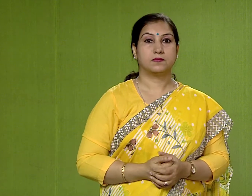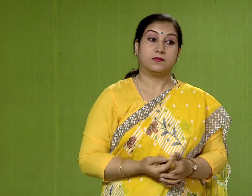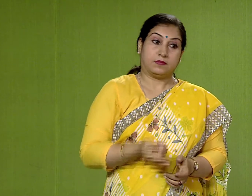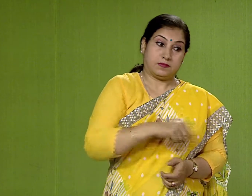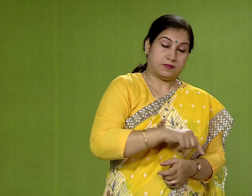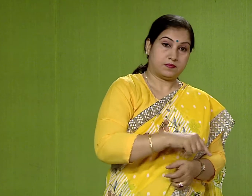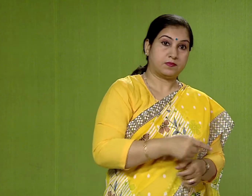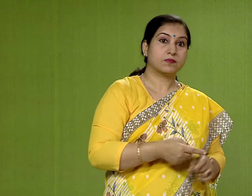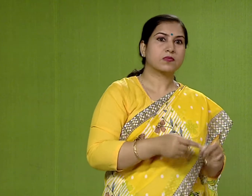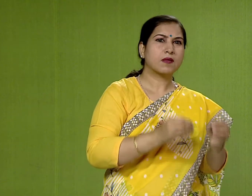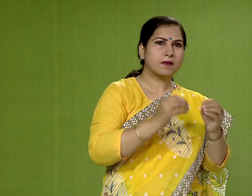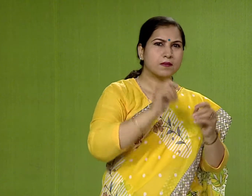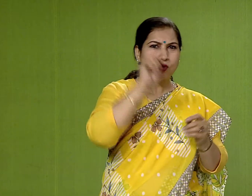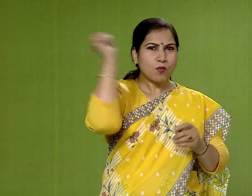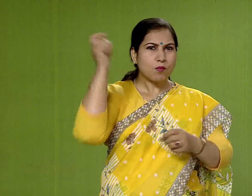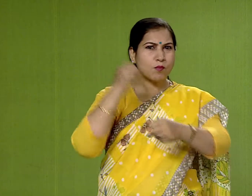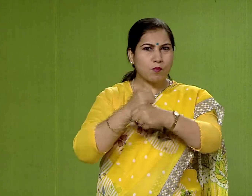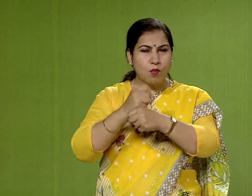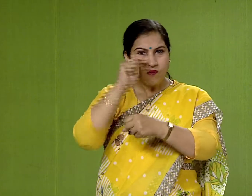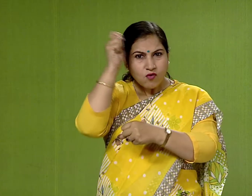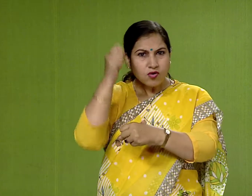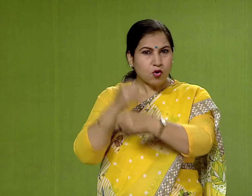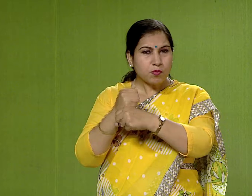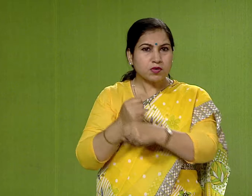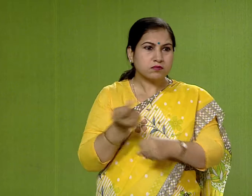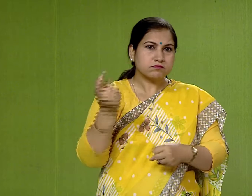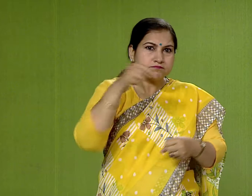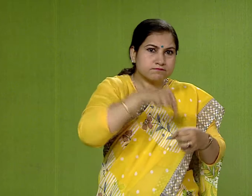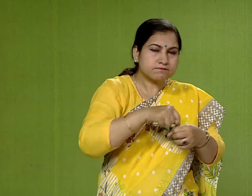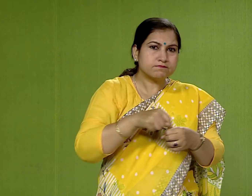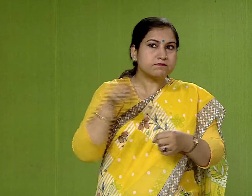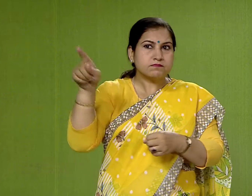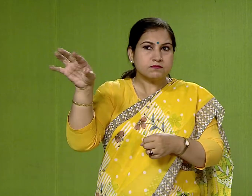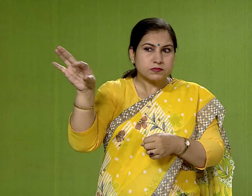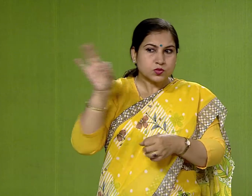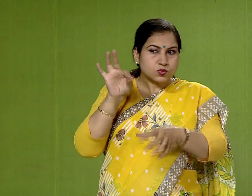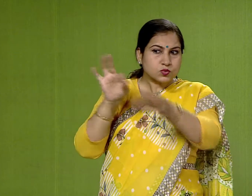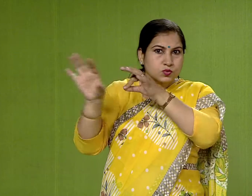while the members from British India had to be elected.